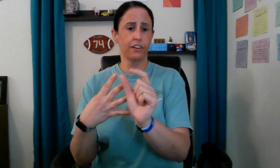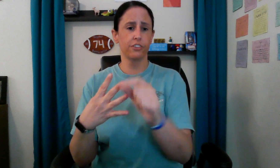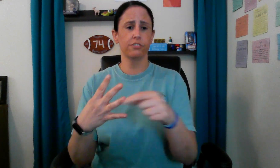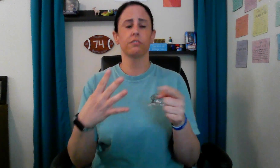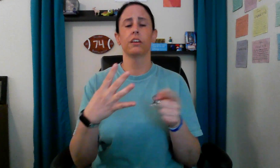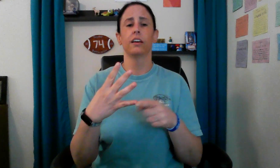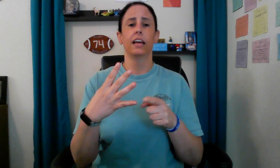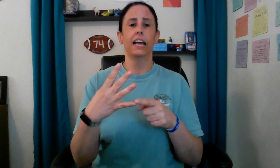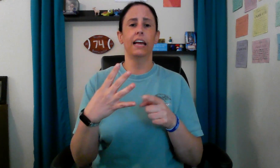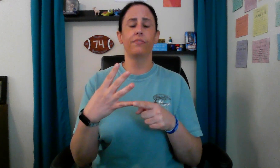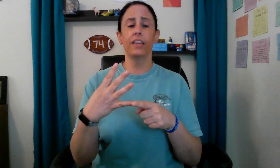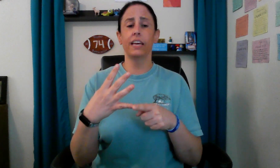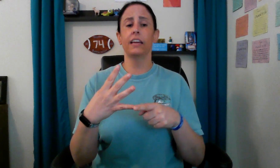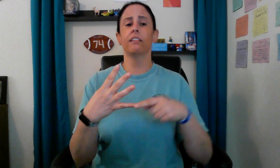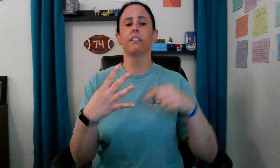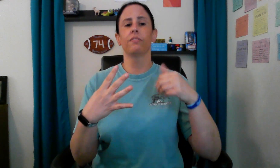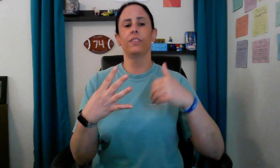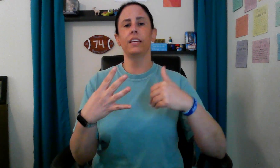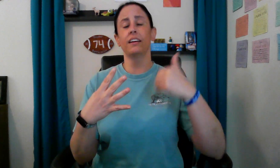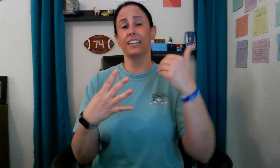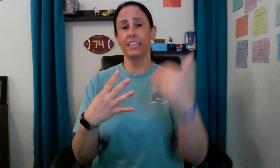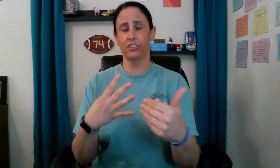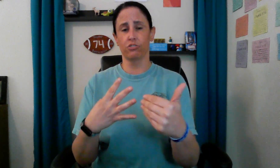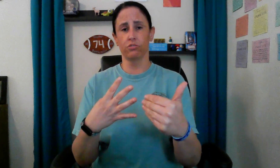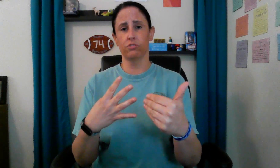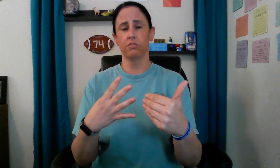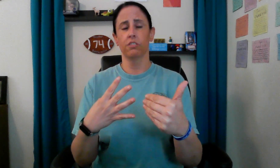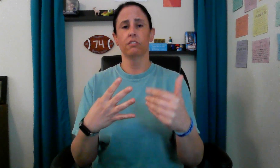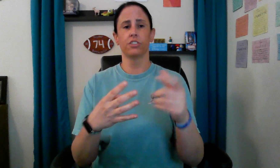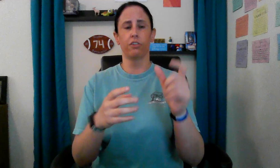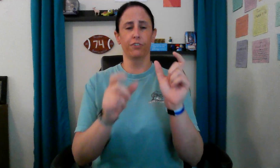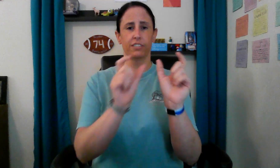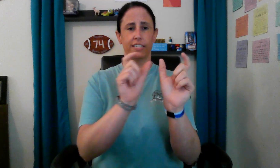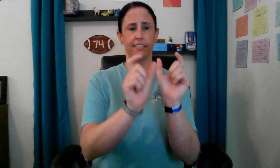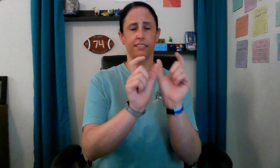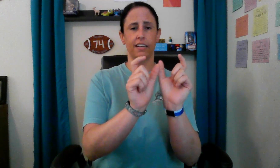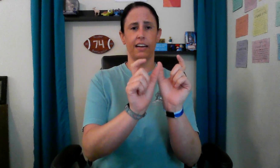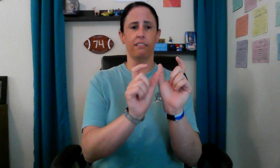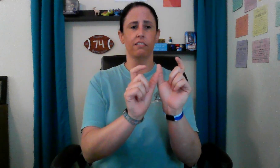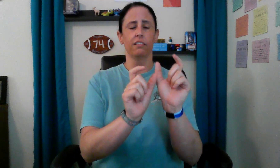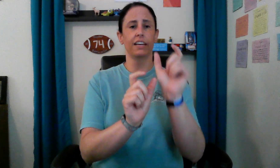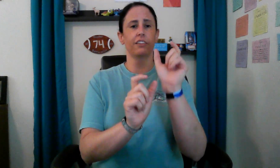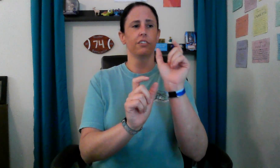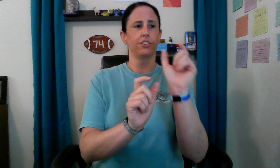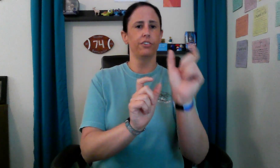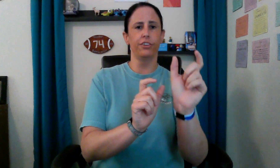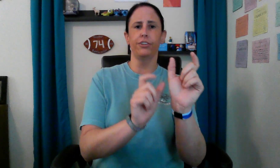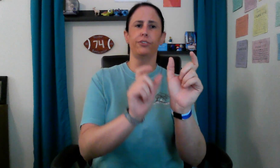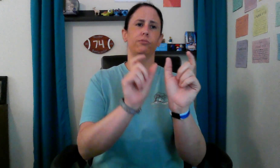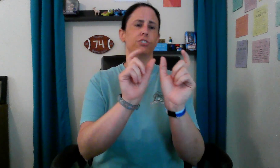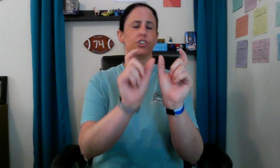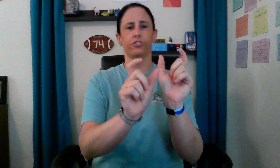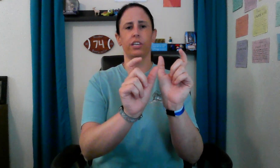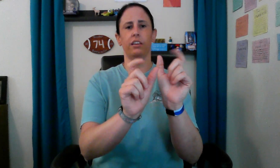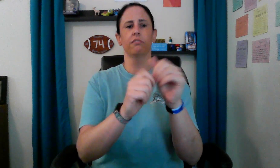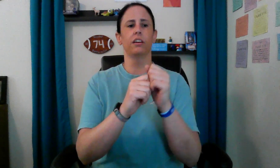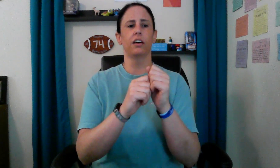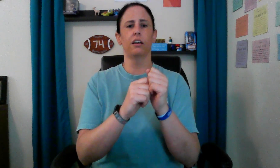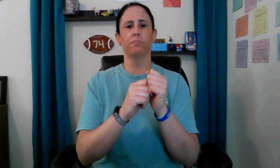letters, and then the initials. So for the states that, like New Jersey,